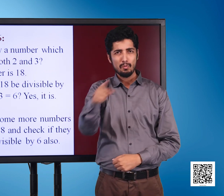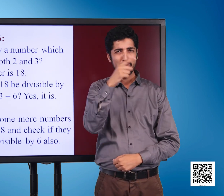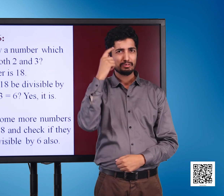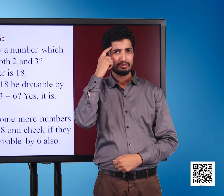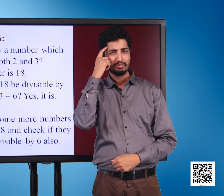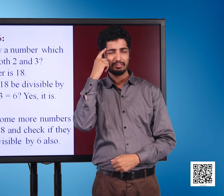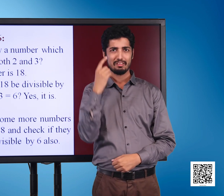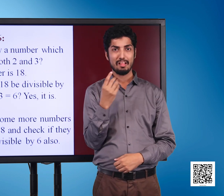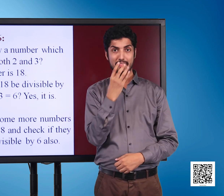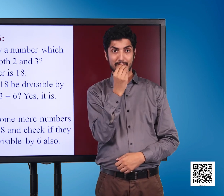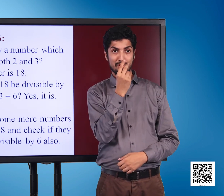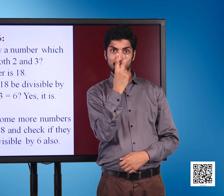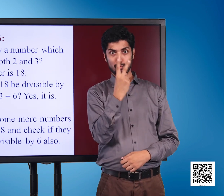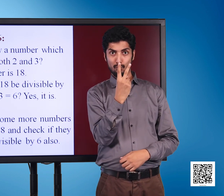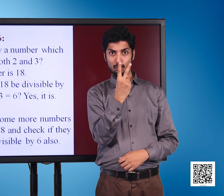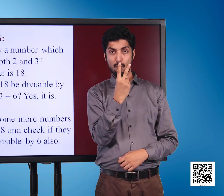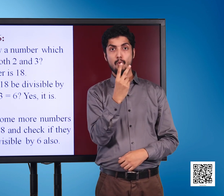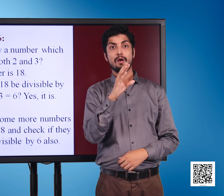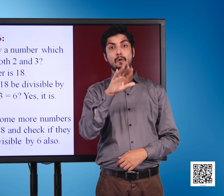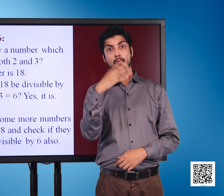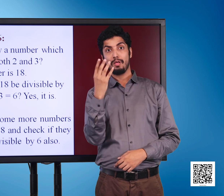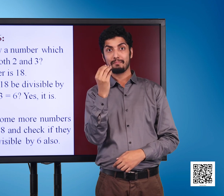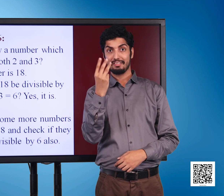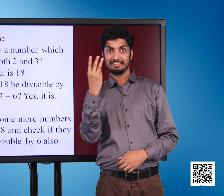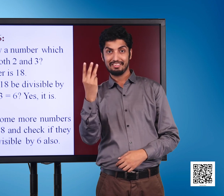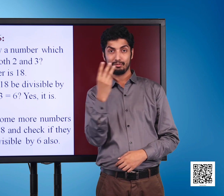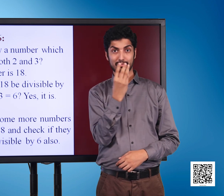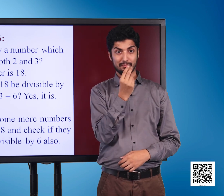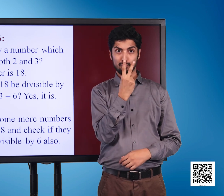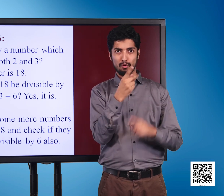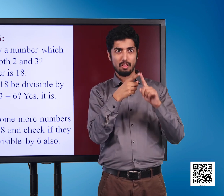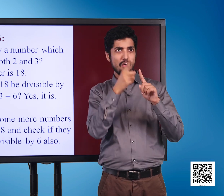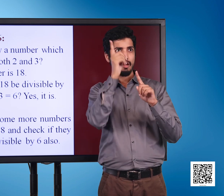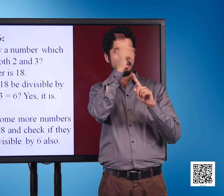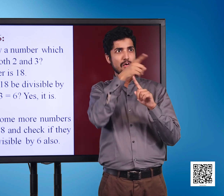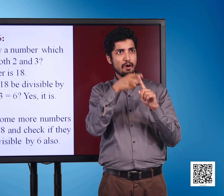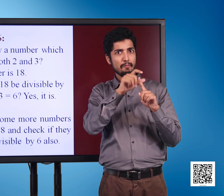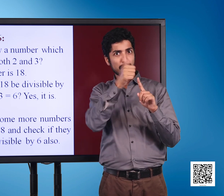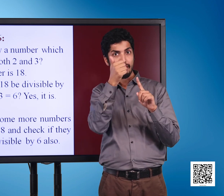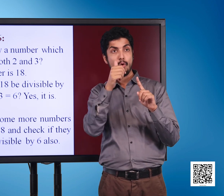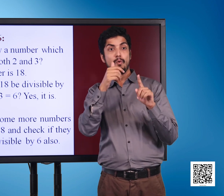Can you identify a number which is divisible by both 2 and 3?